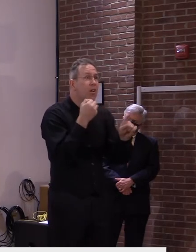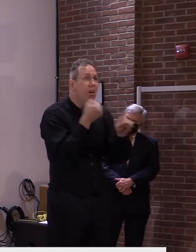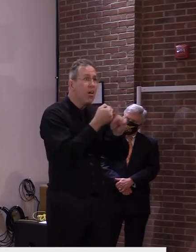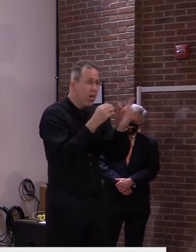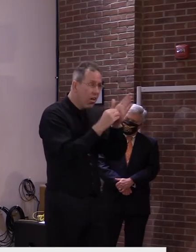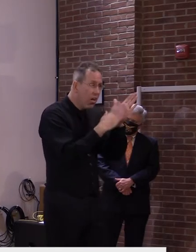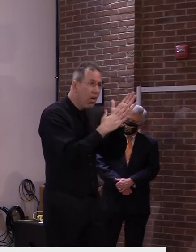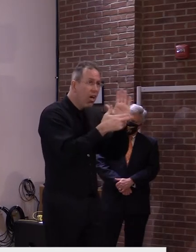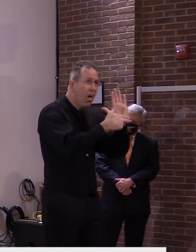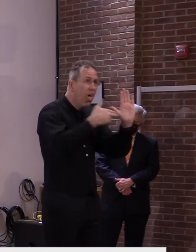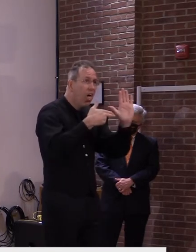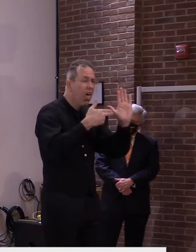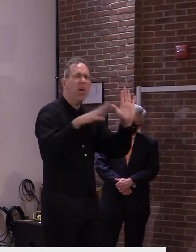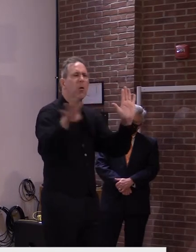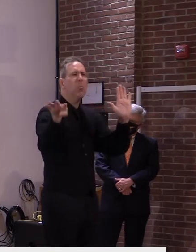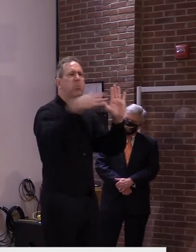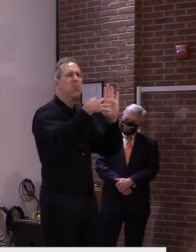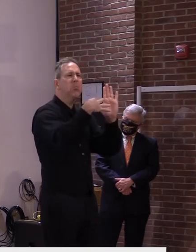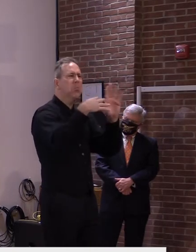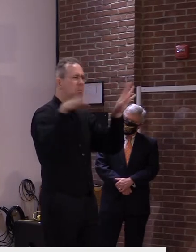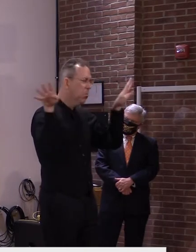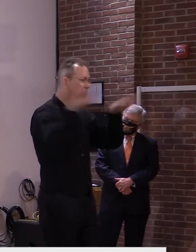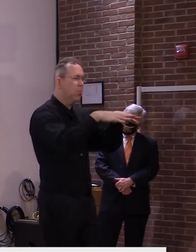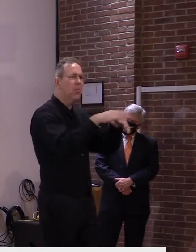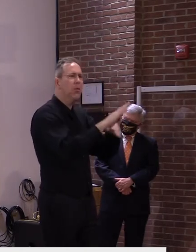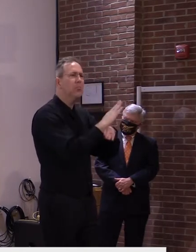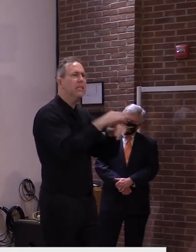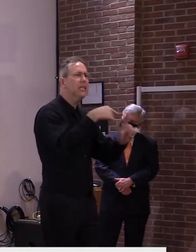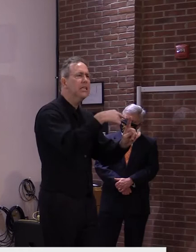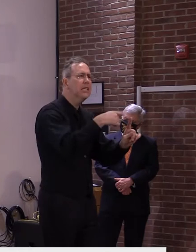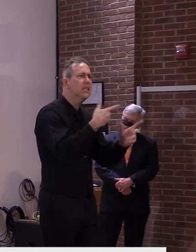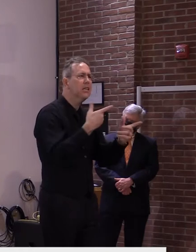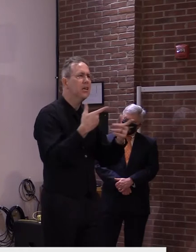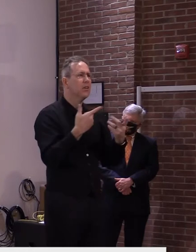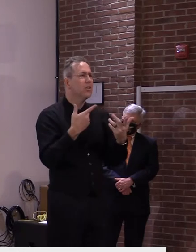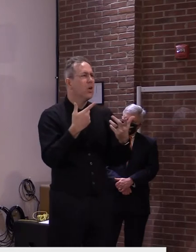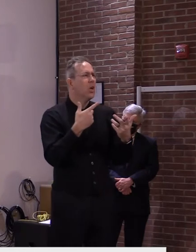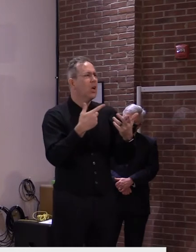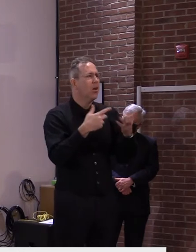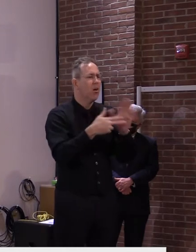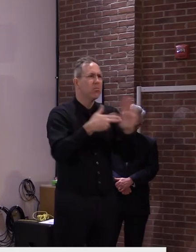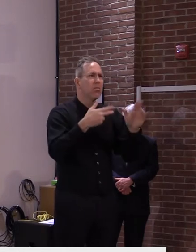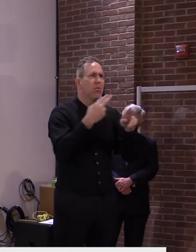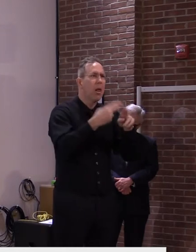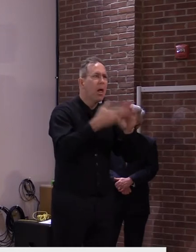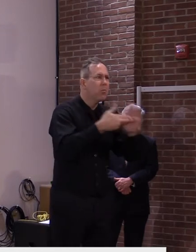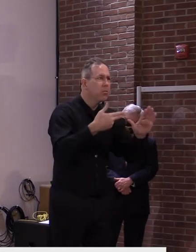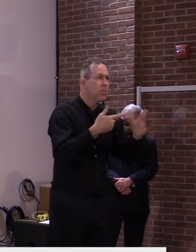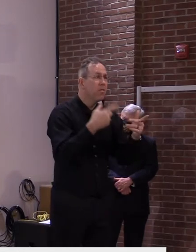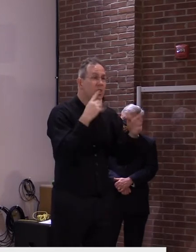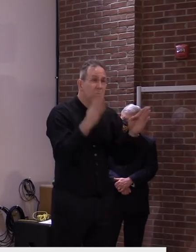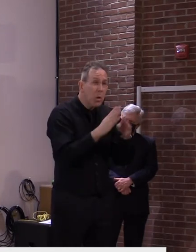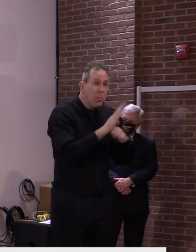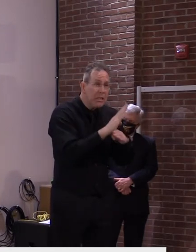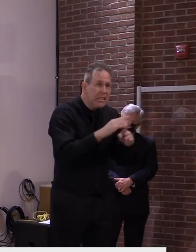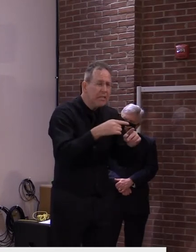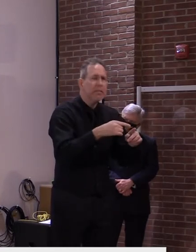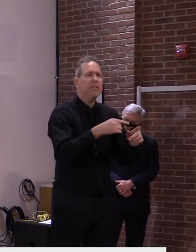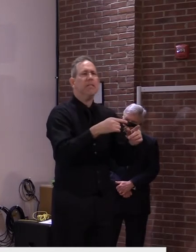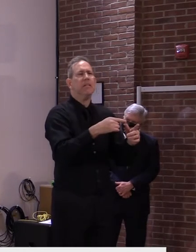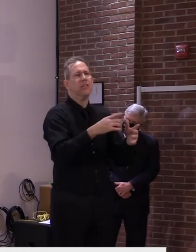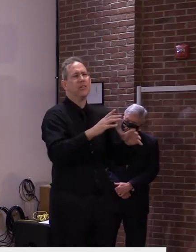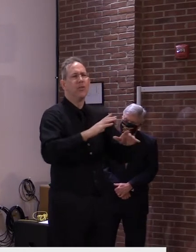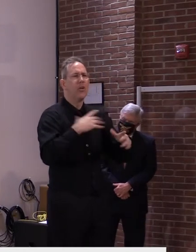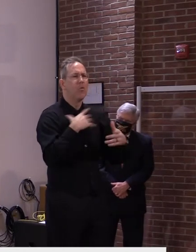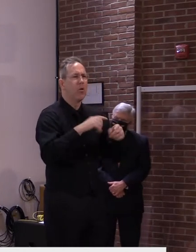the amount of employees that are there, the total size of the place, and what percentage of them may have been